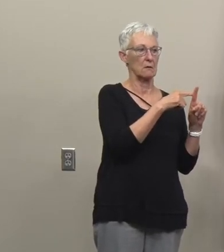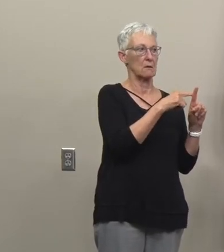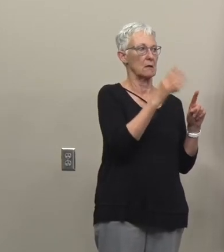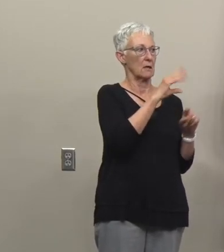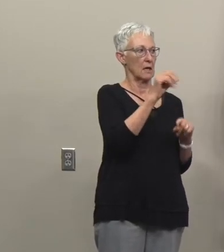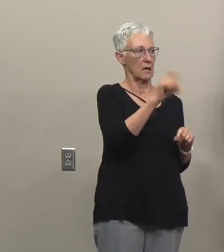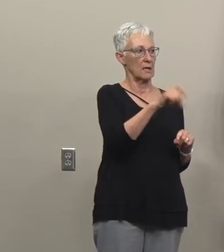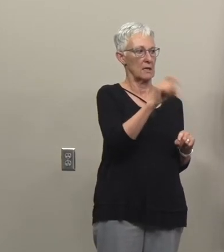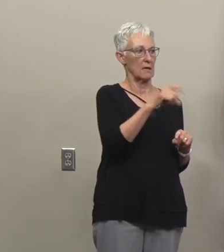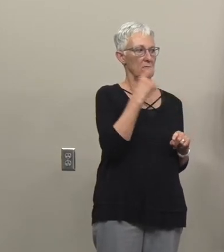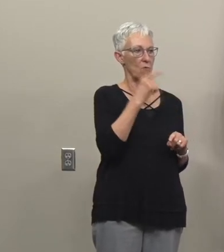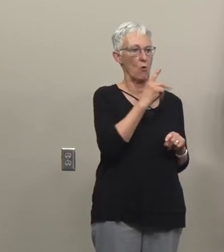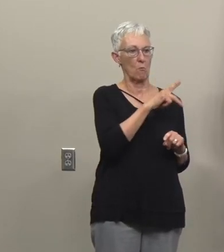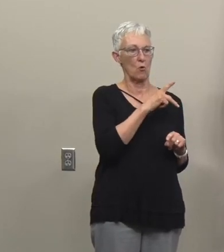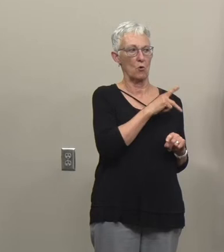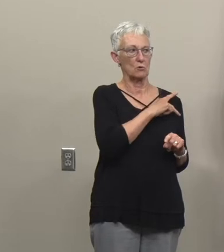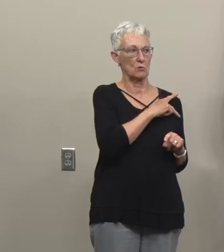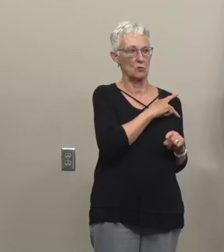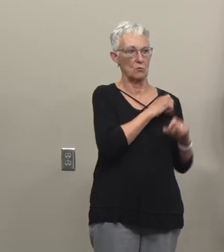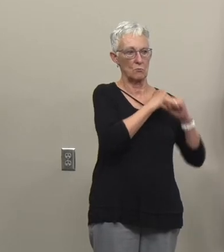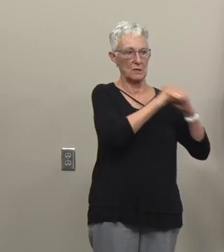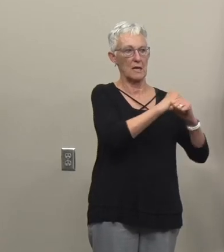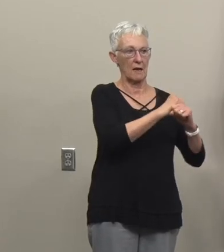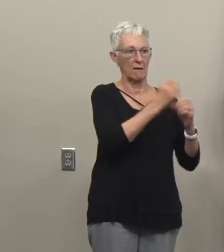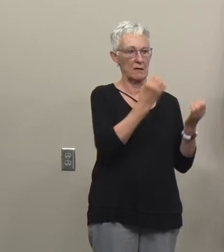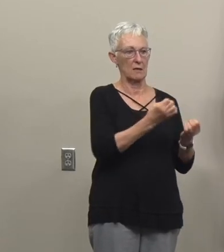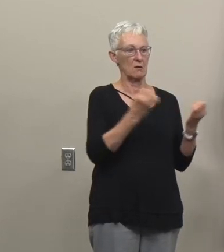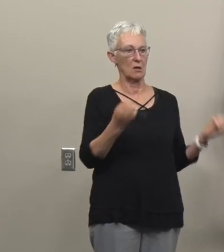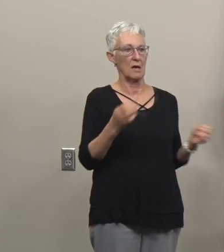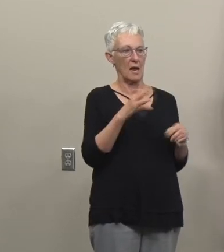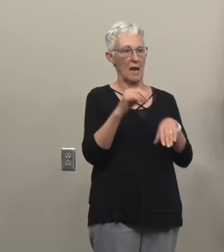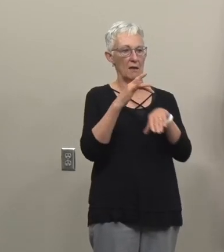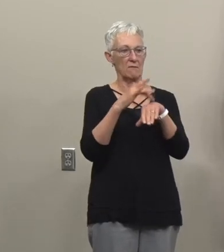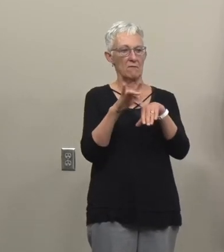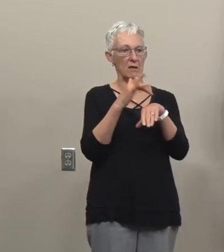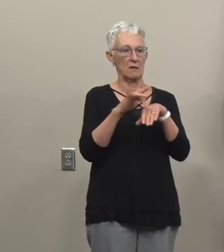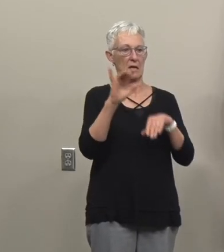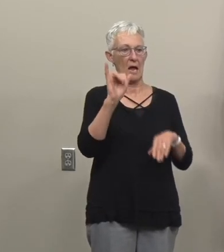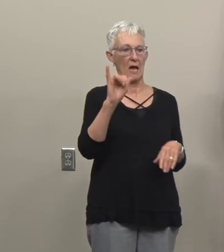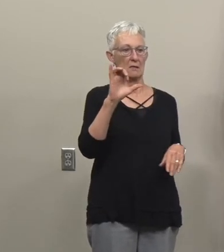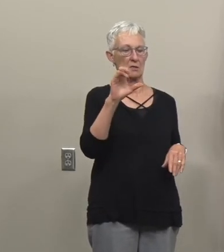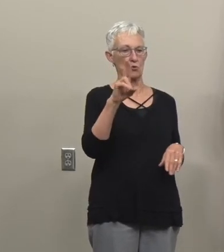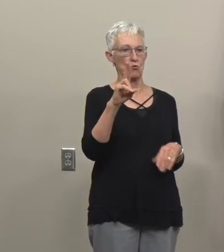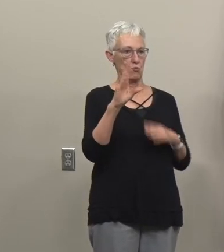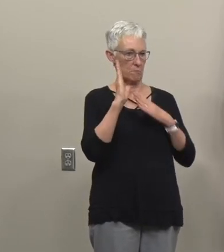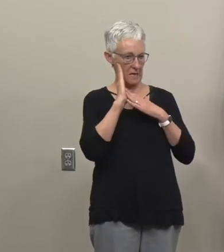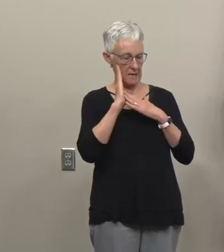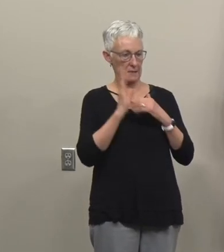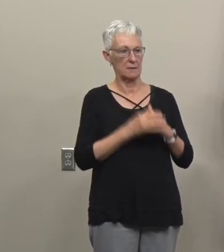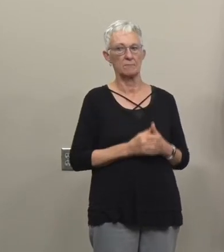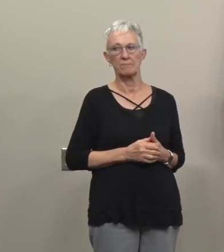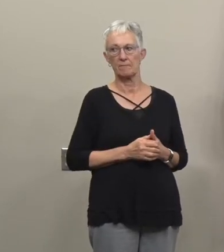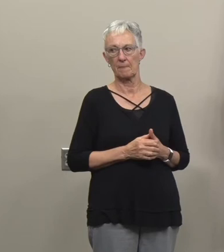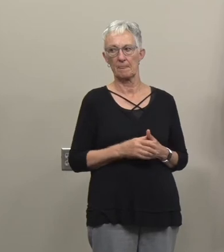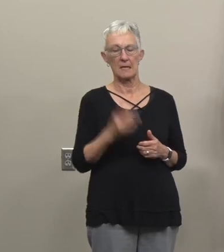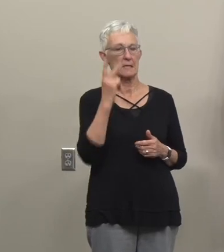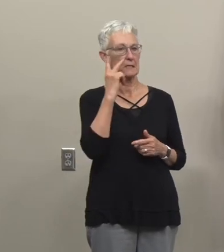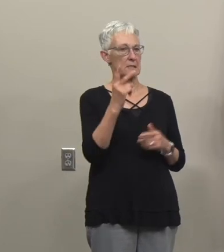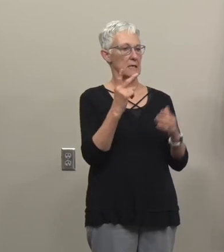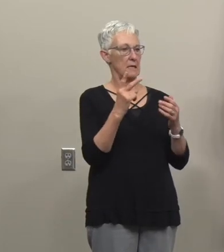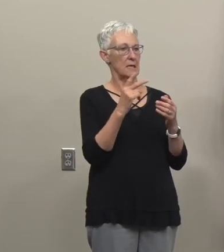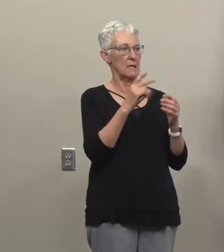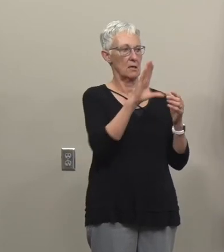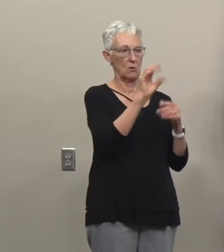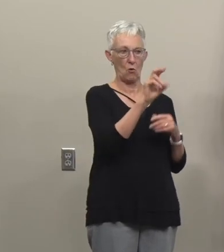the need for personal protective equipment, and the availability of ICU beds. We have seen a leveling of